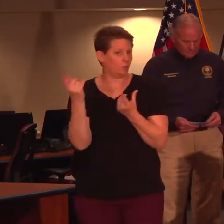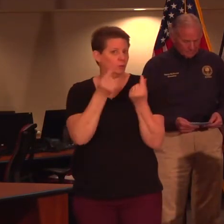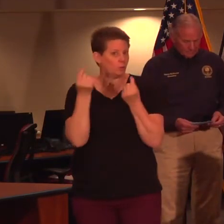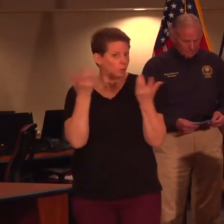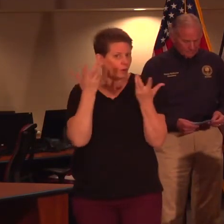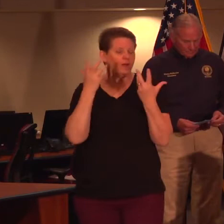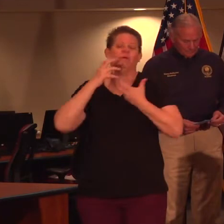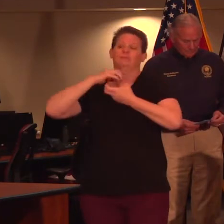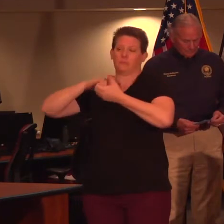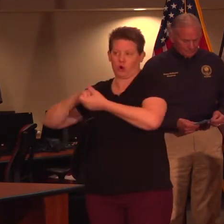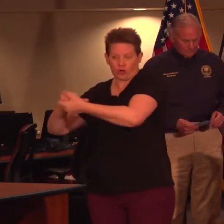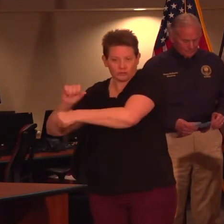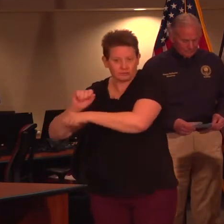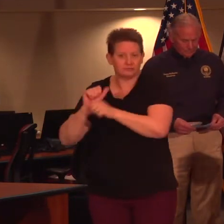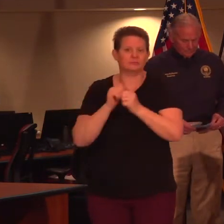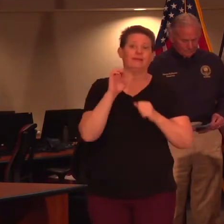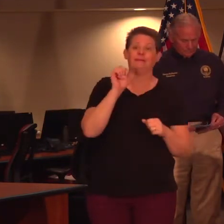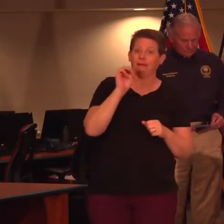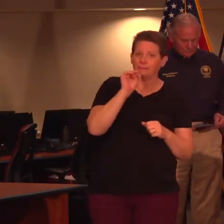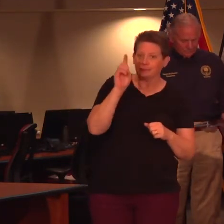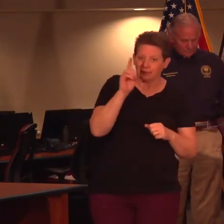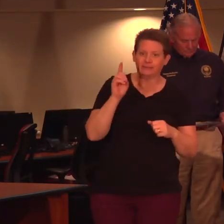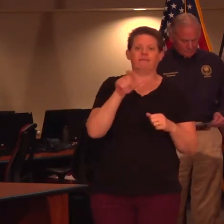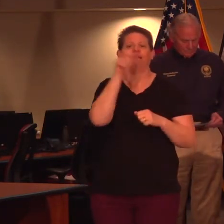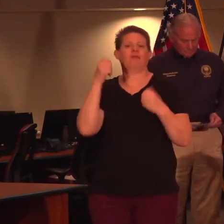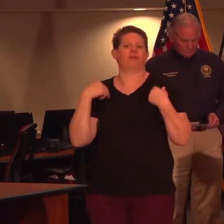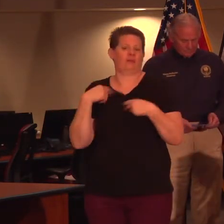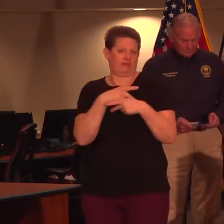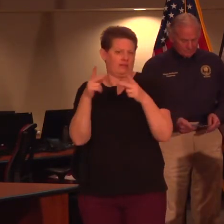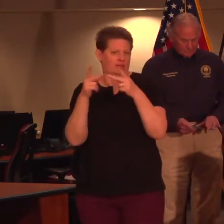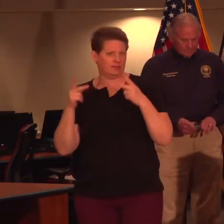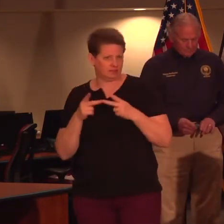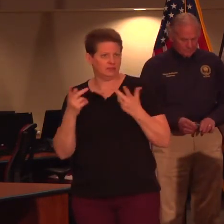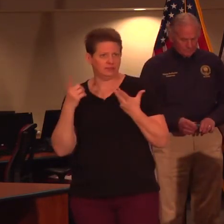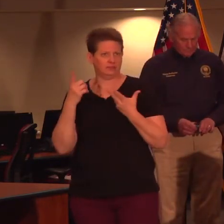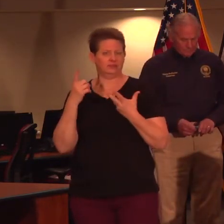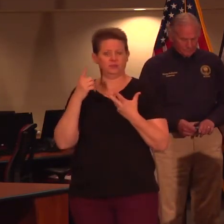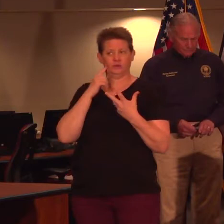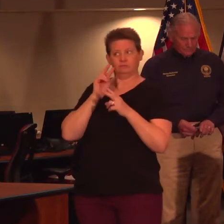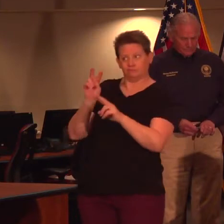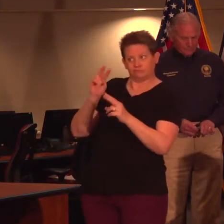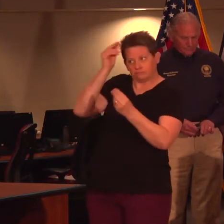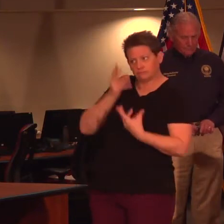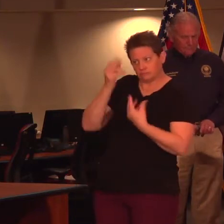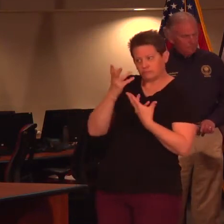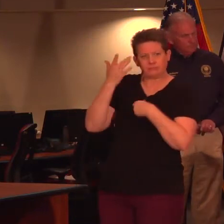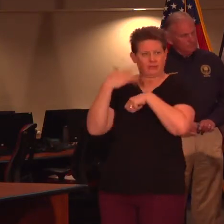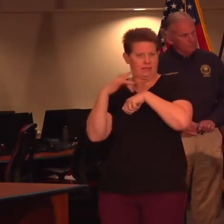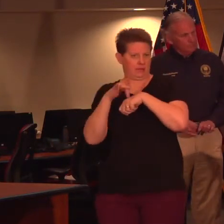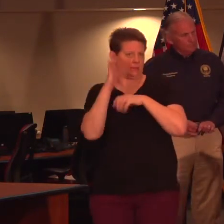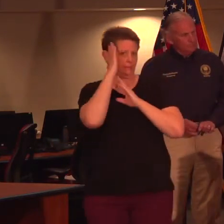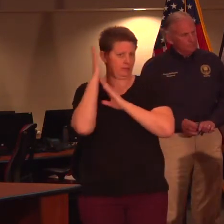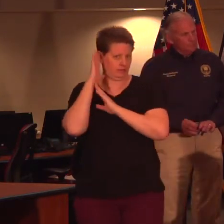with our partners, such as EMD and healthcare facilities, to stay updated on the availability of acute care